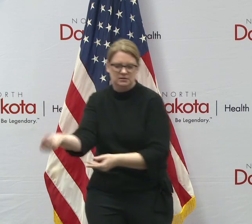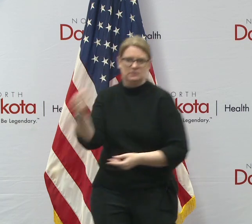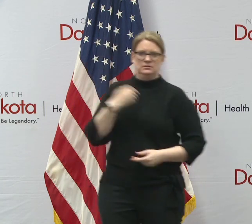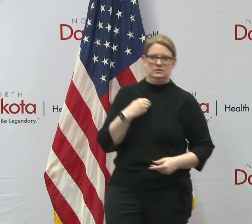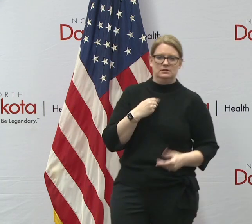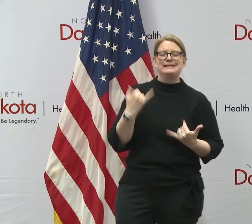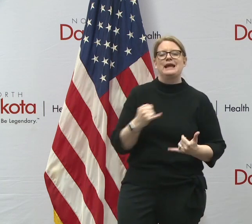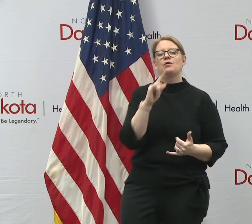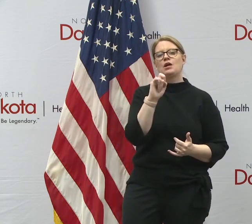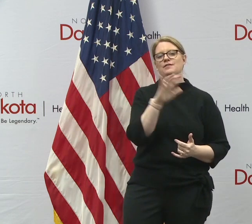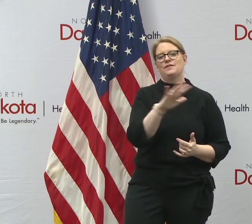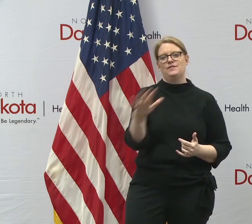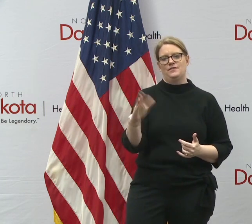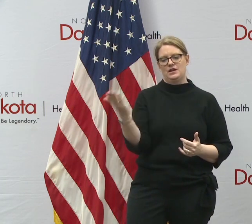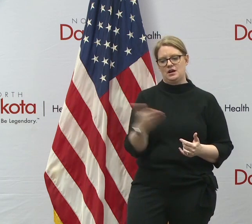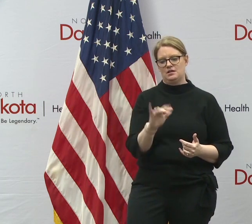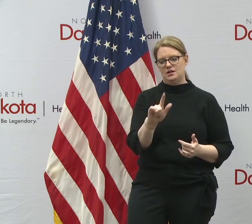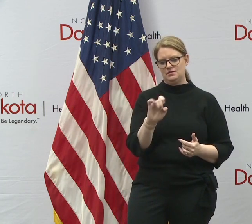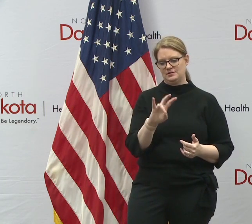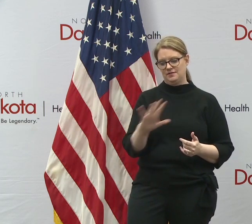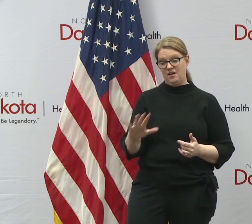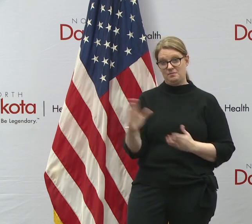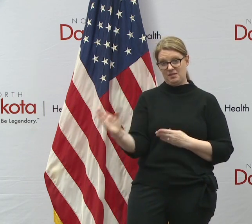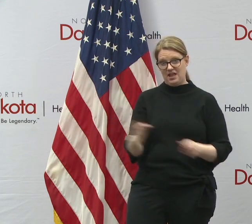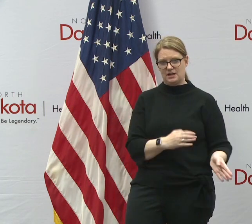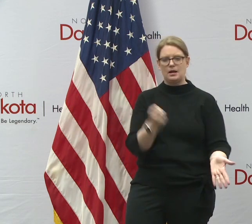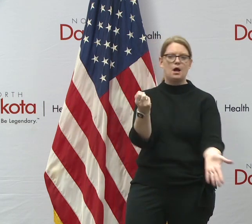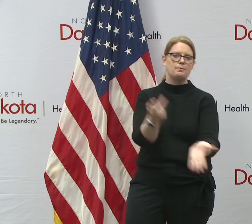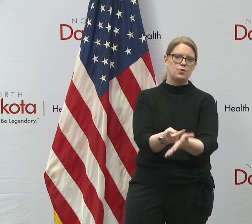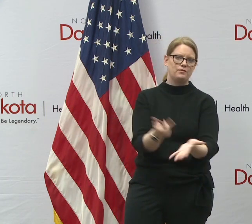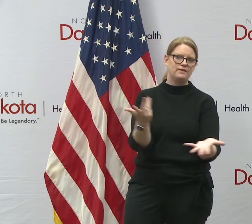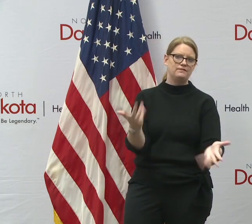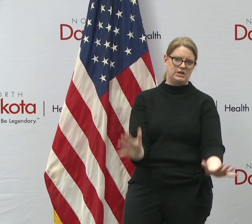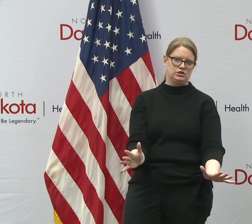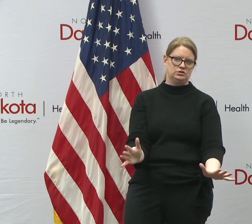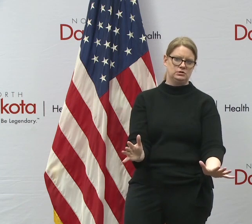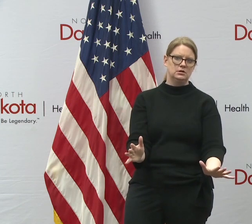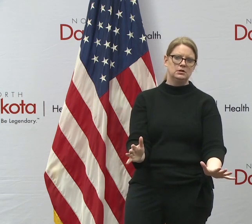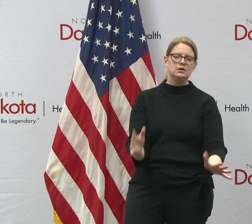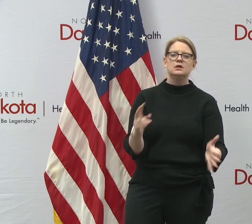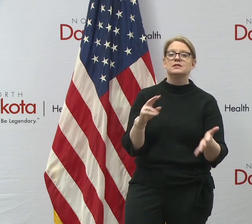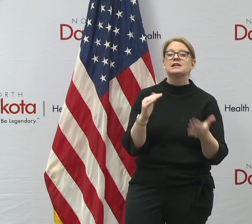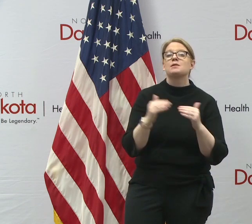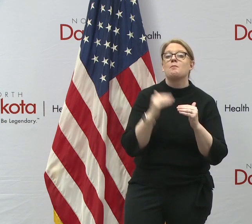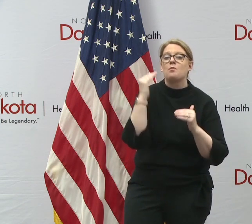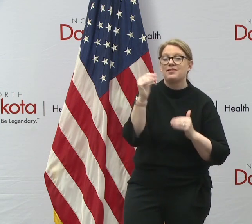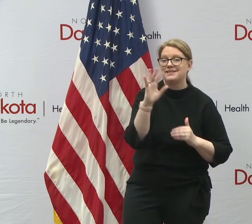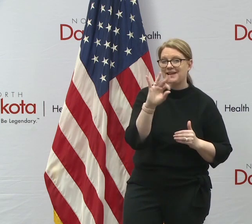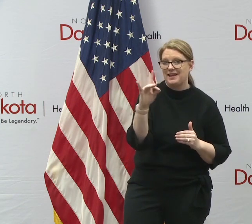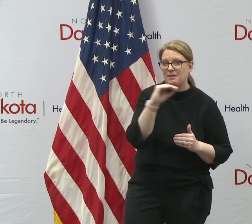approved 155 of the 175 plans, but that covers more than 98% of the